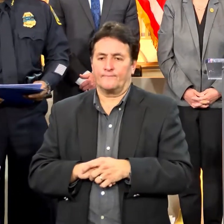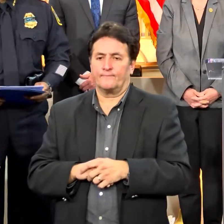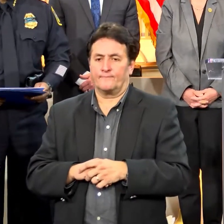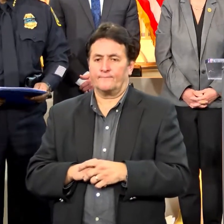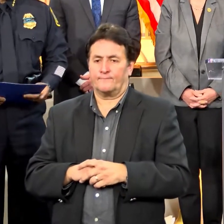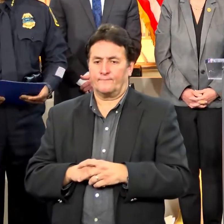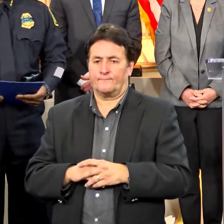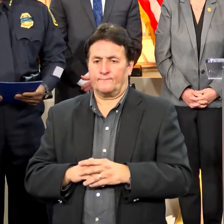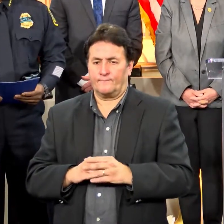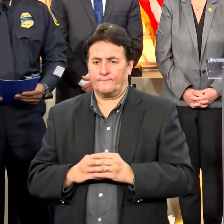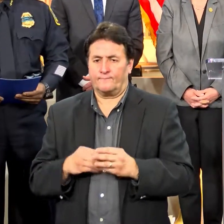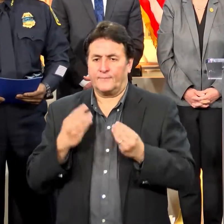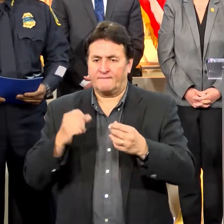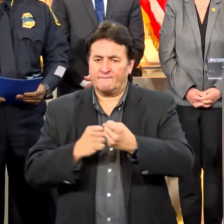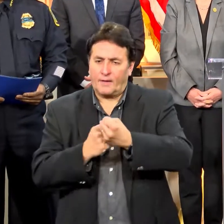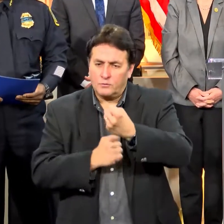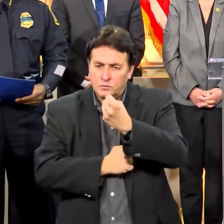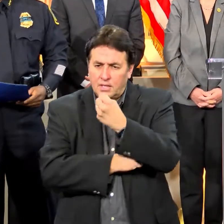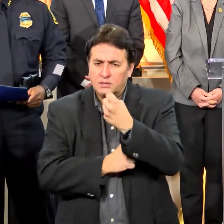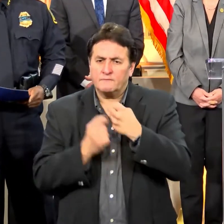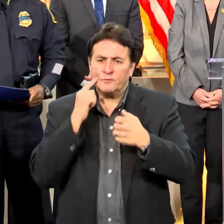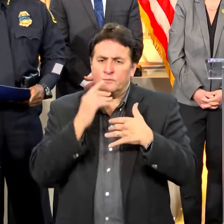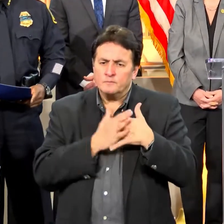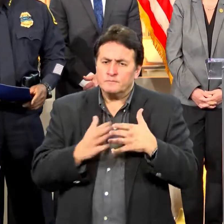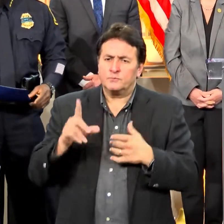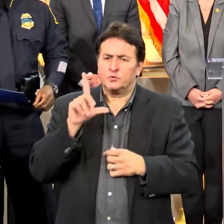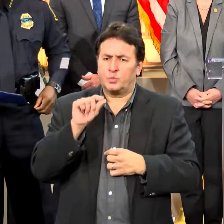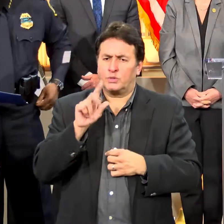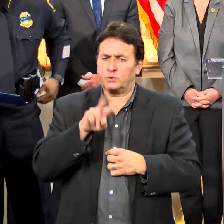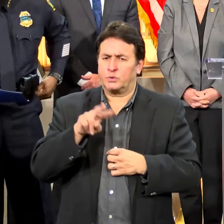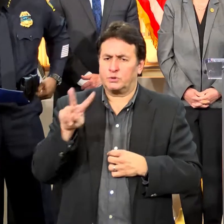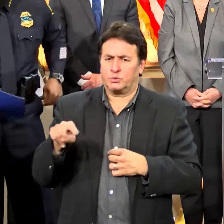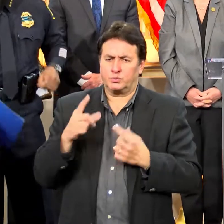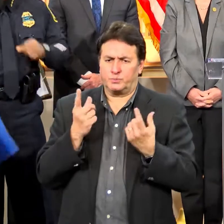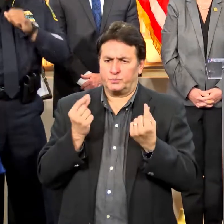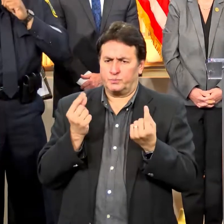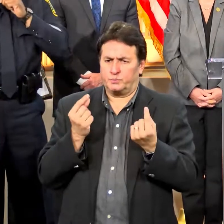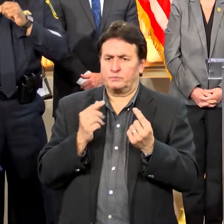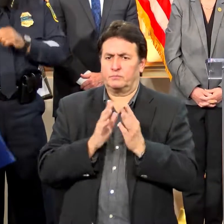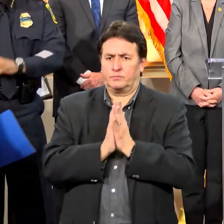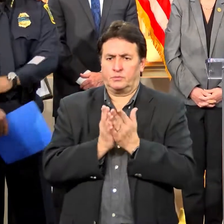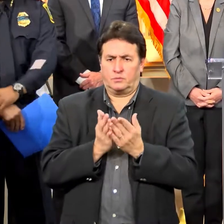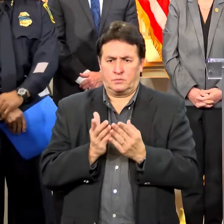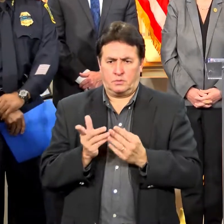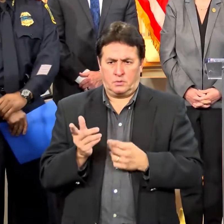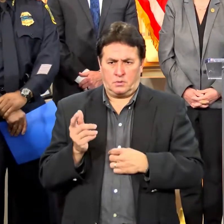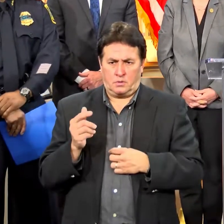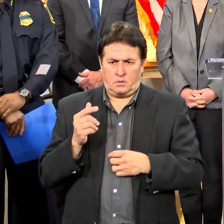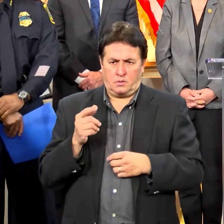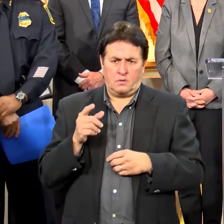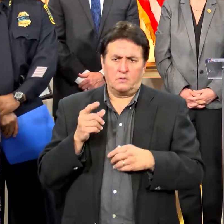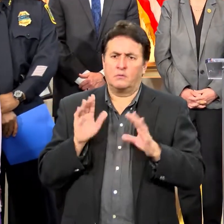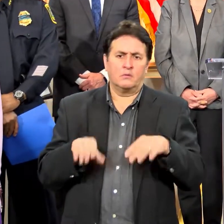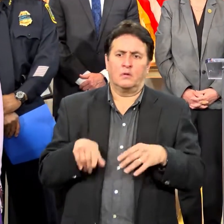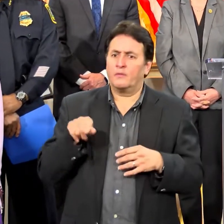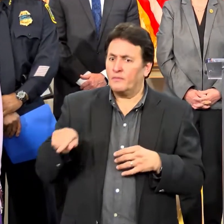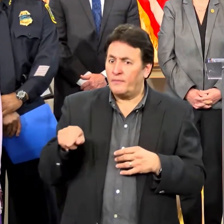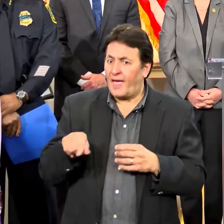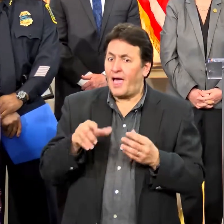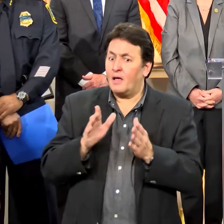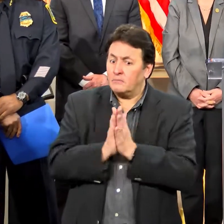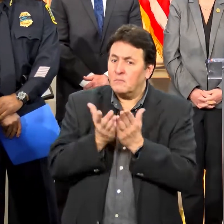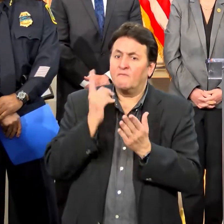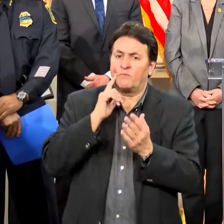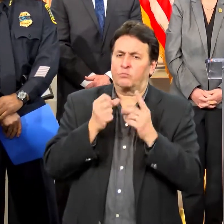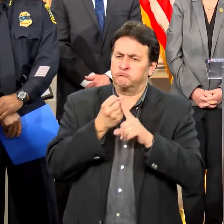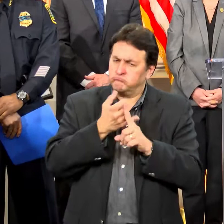us beyond 2022. It's not just a strategy for now, but it is a holistic, comprehensive strategy that